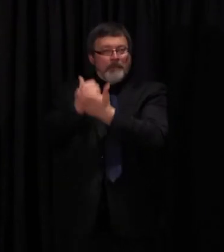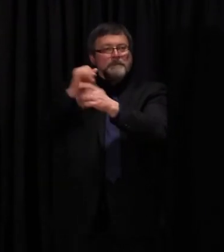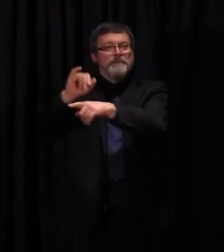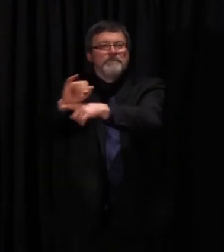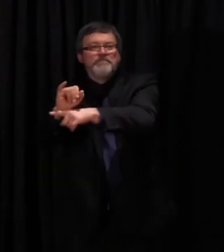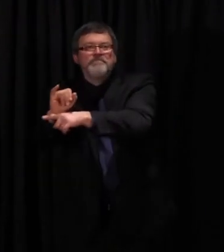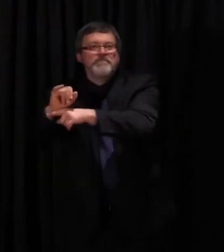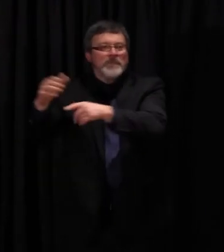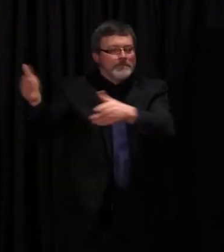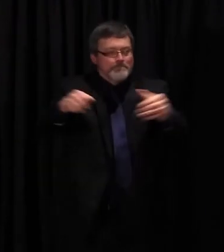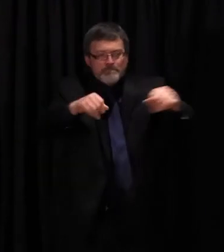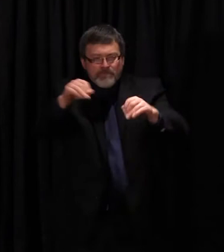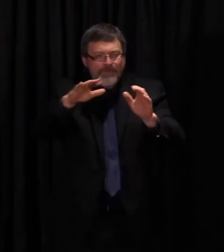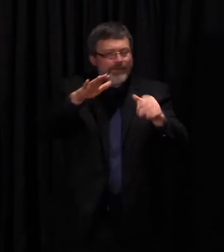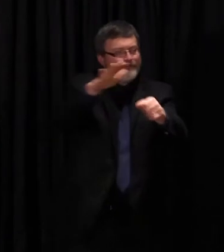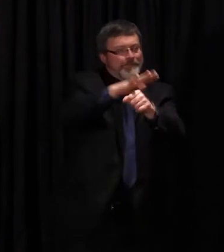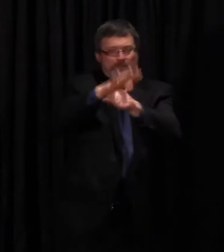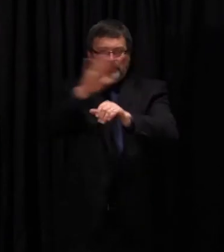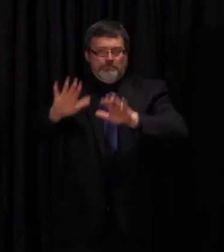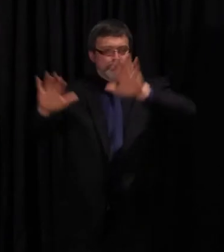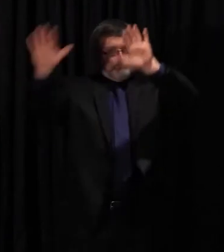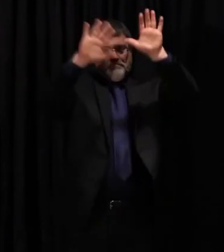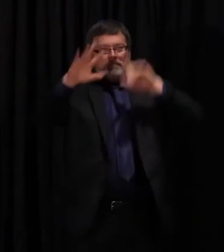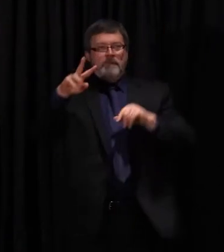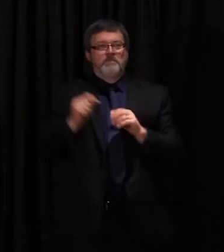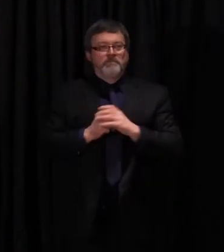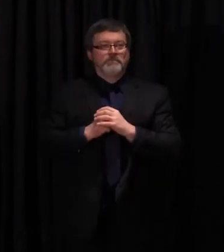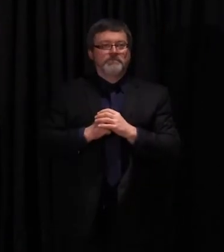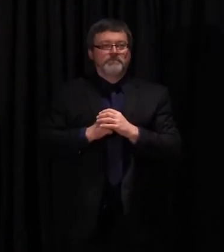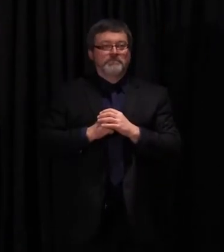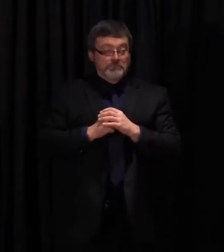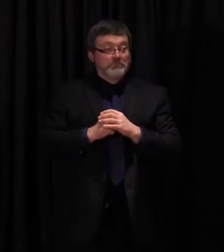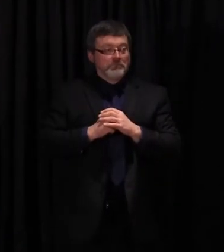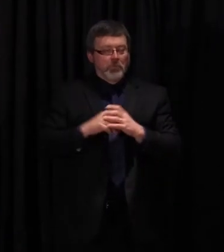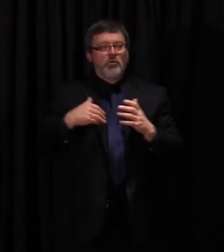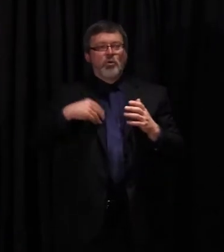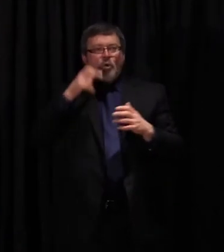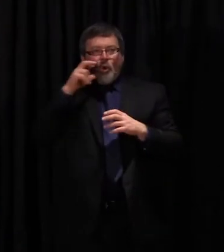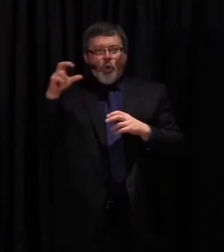statewide. And we'll invest more to help cover interns' wages.